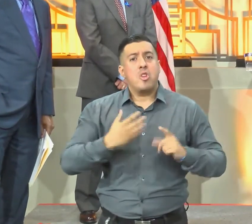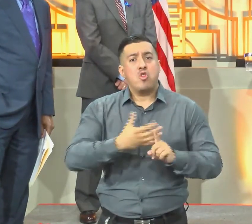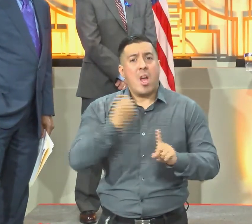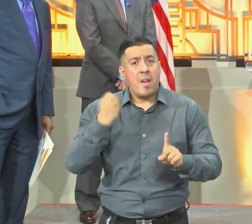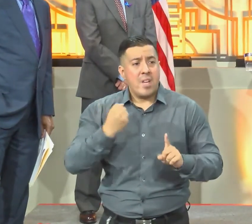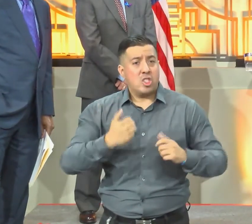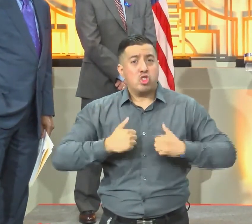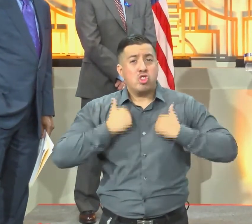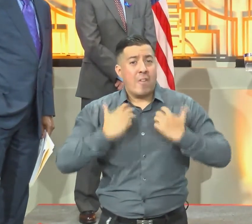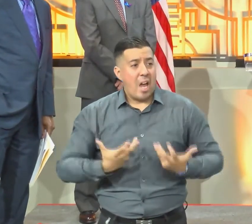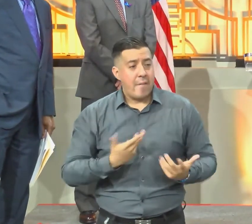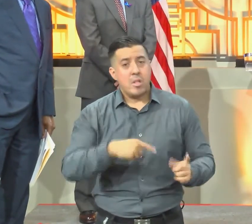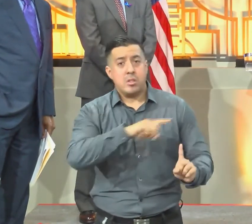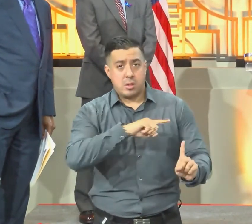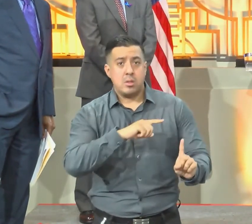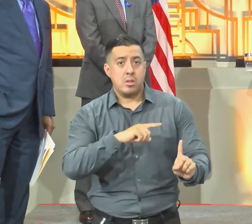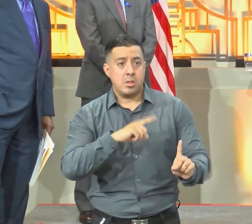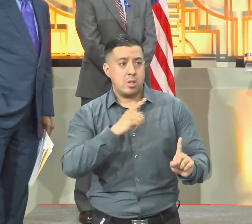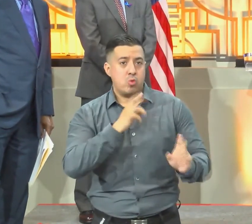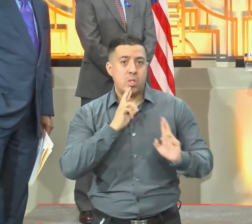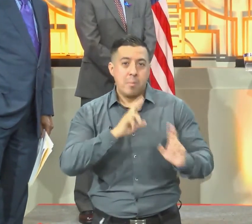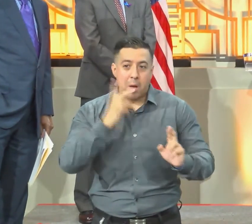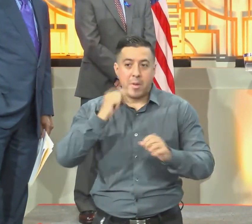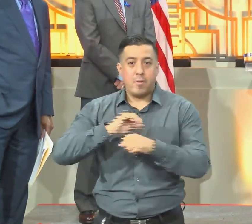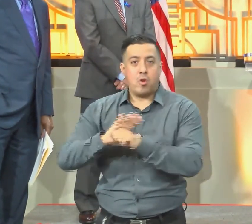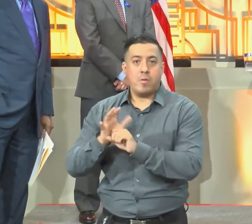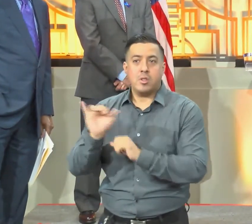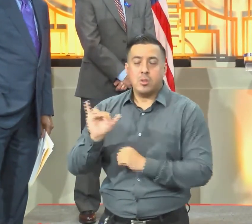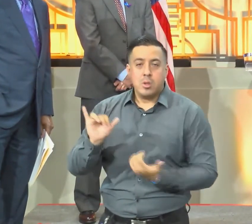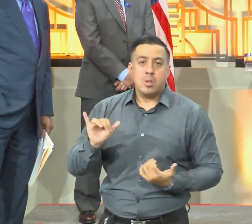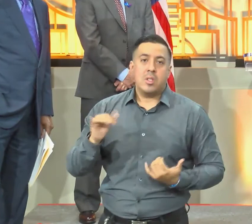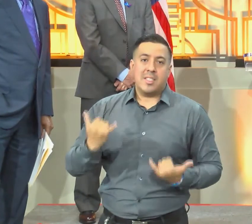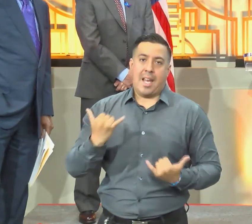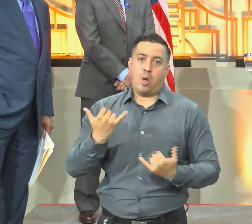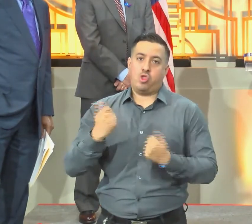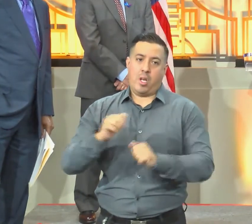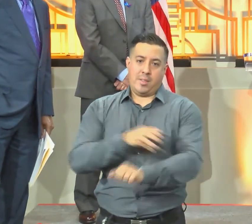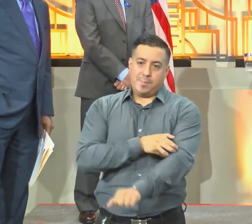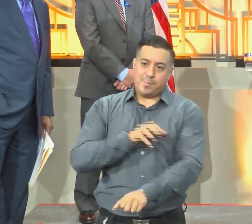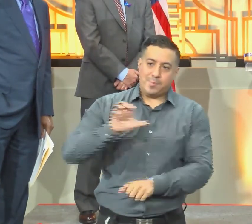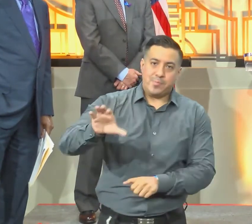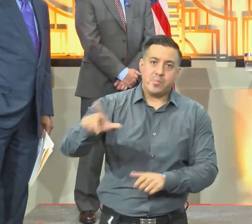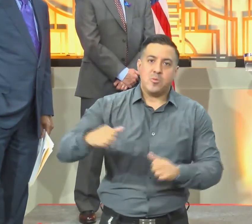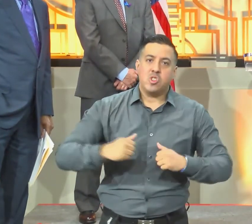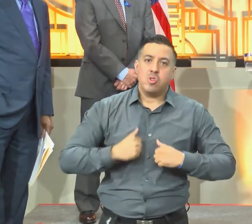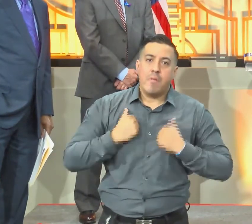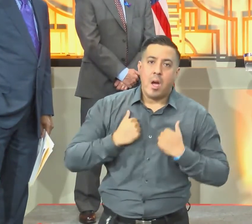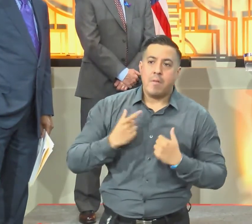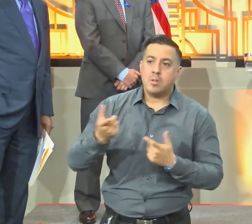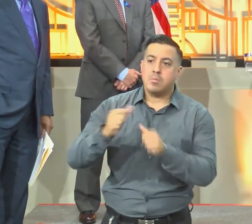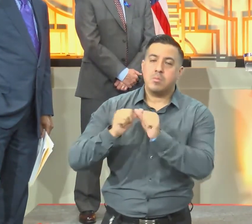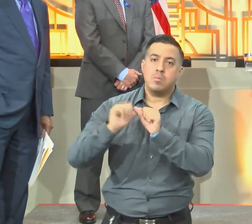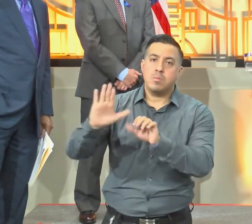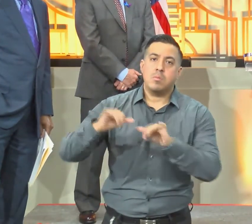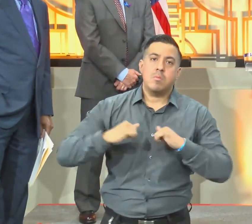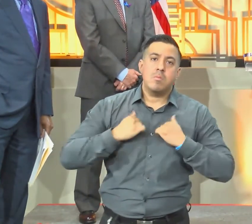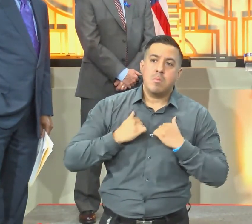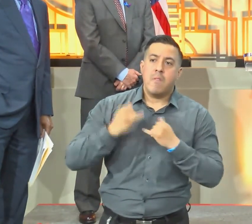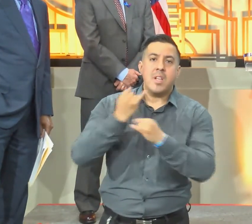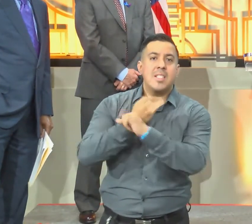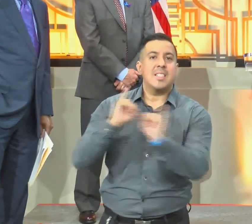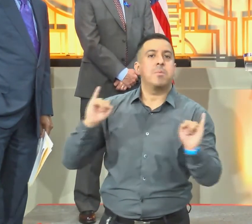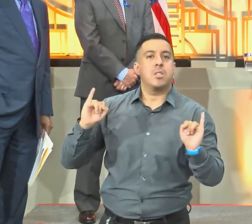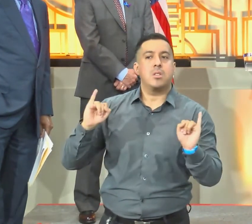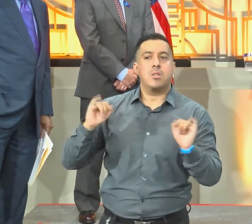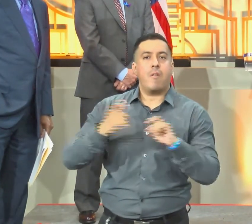and responding to the COVID crisis, and in now empowering survivors to build self-determined lives independent of